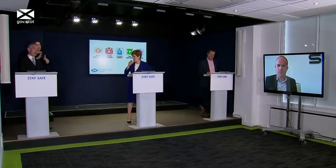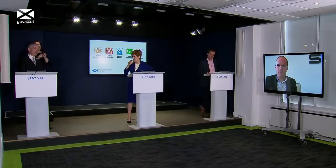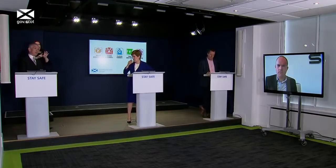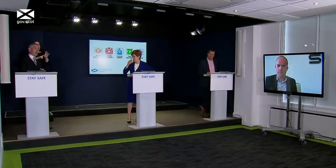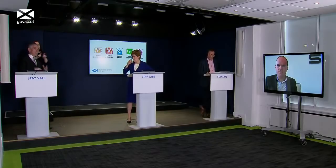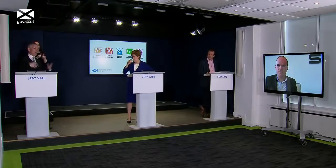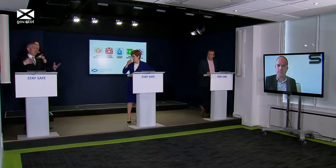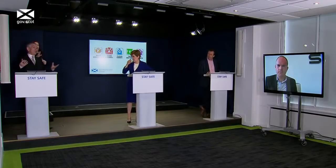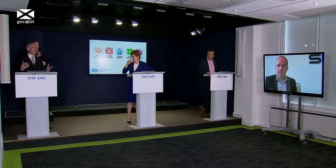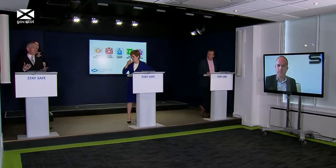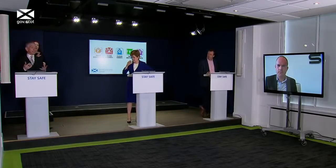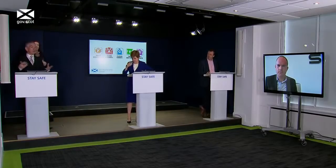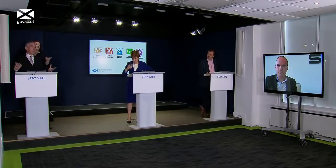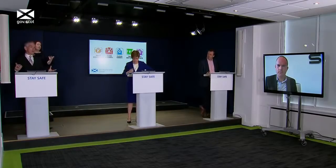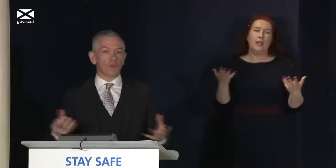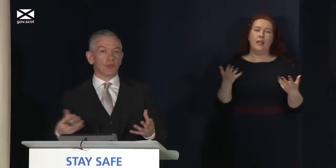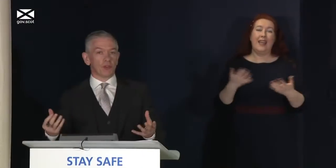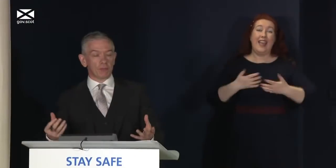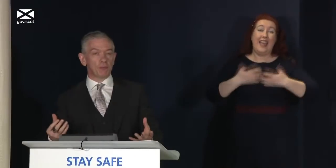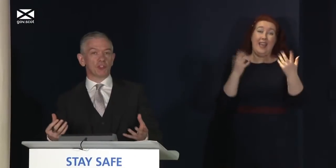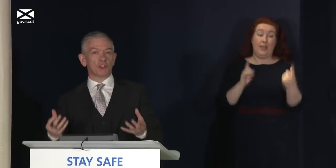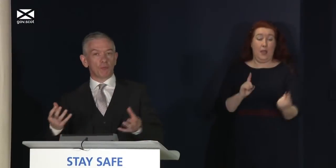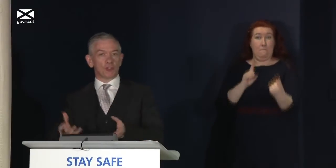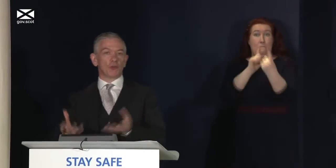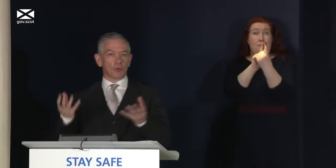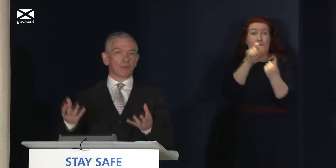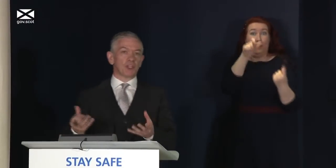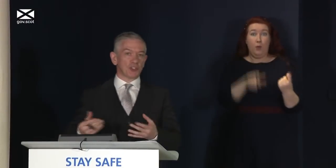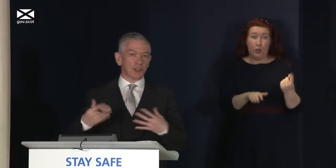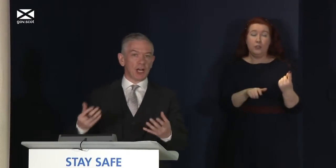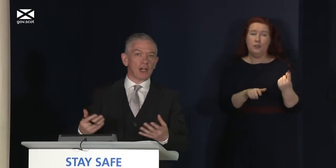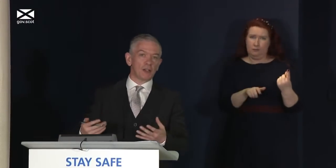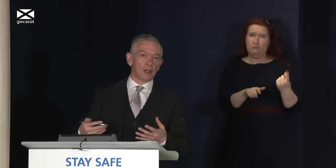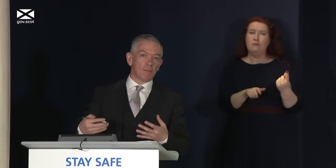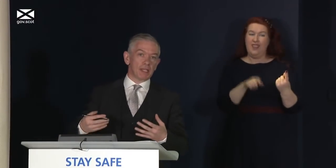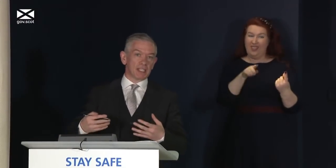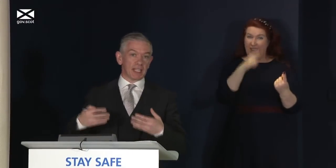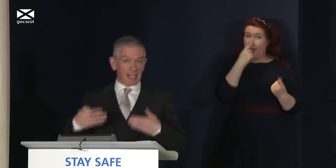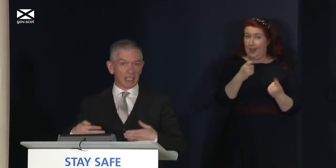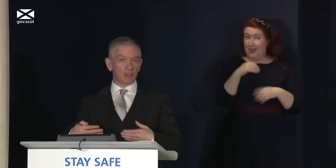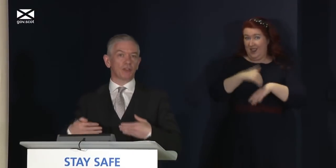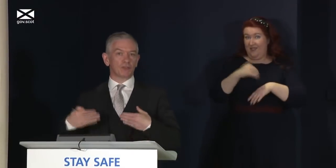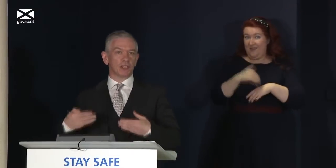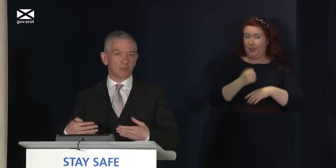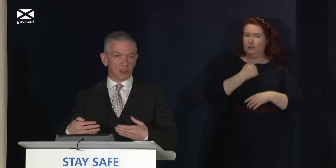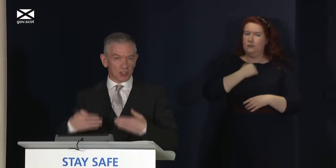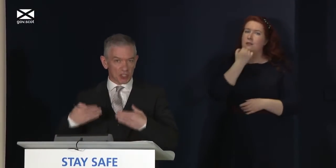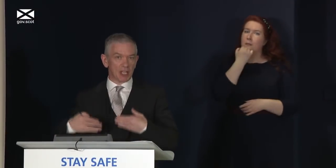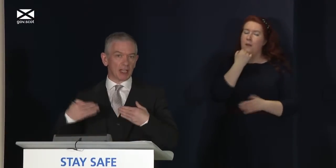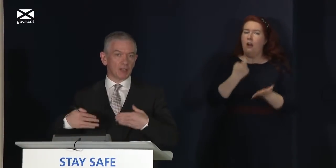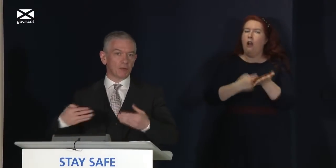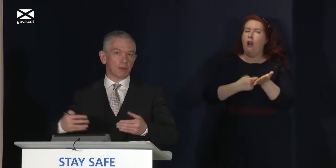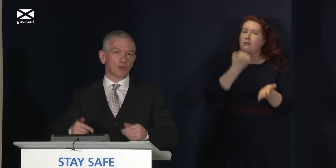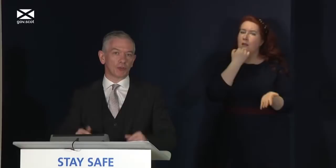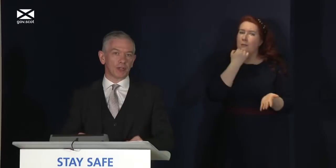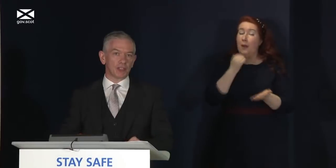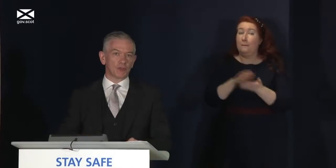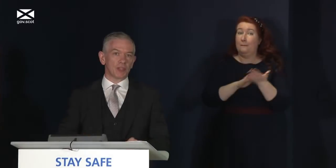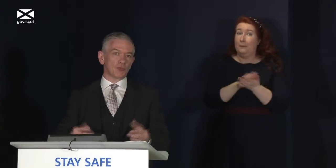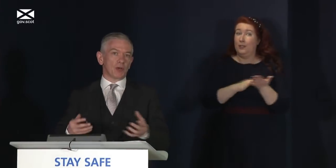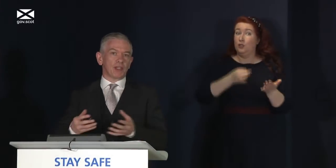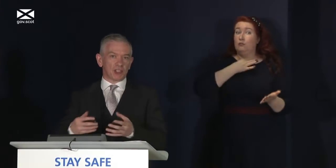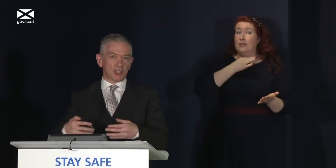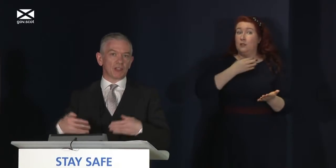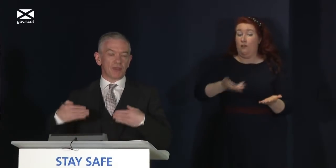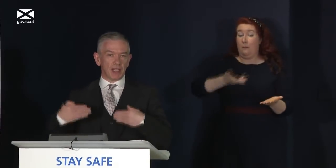of that, every contact that we have with other people just now puts upward pressure on R, makes the likelihood of transmission just that little bit more great.